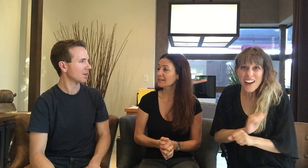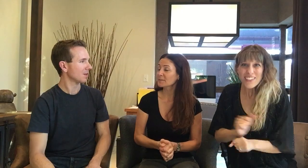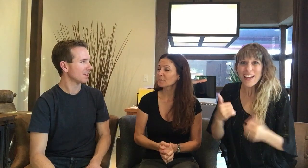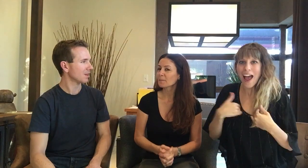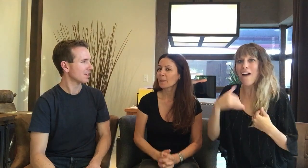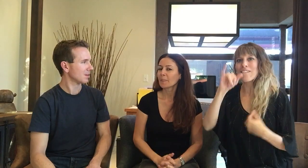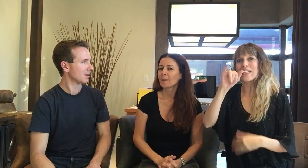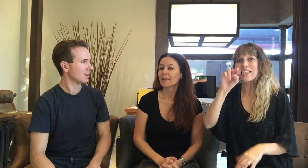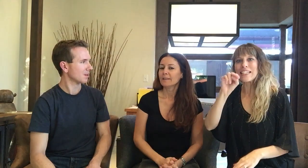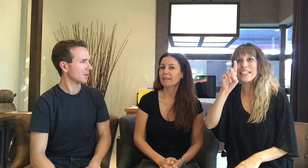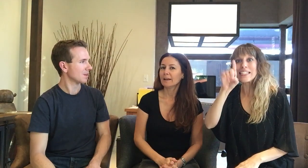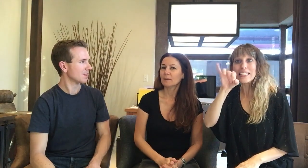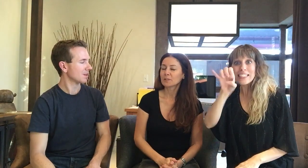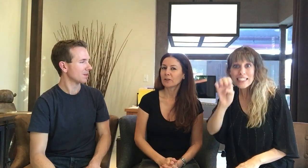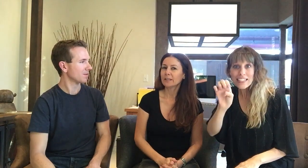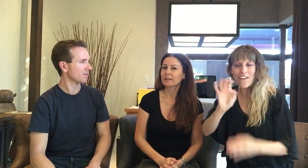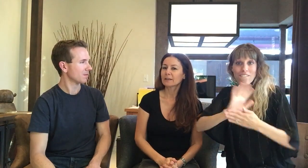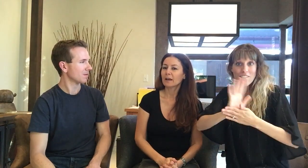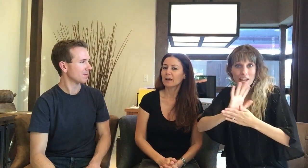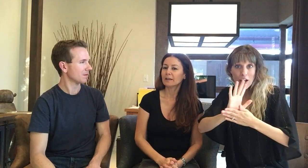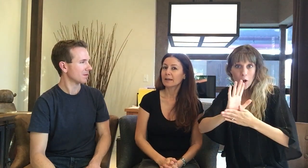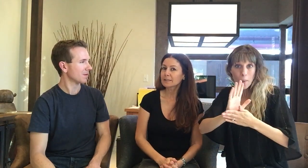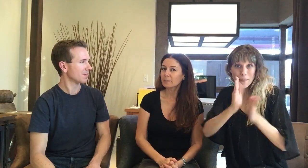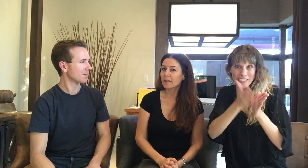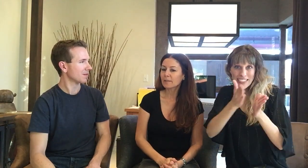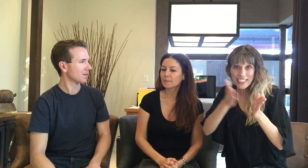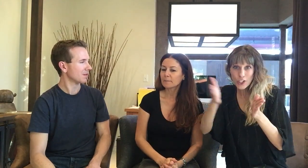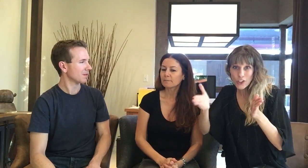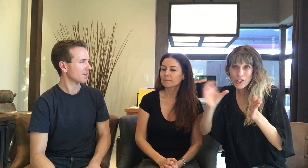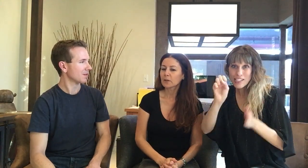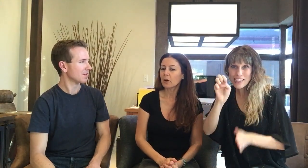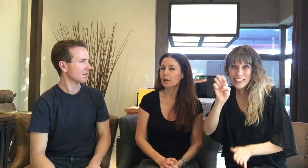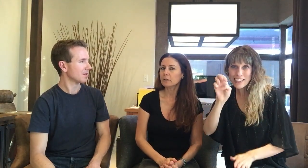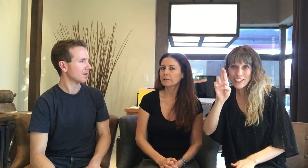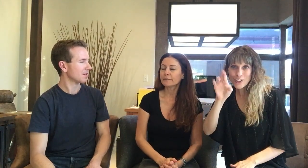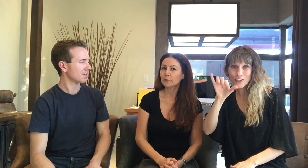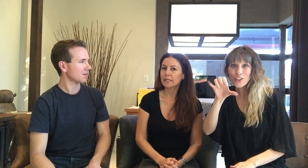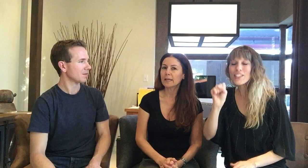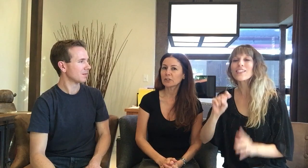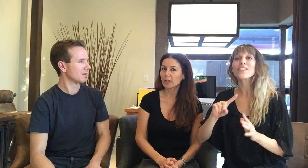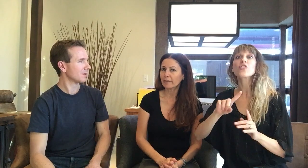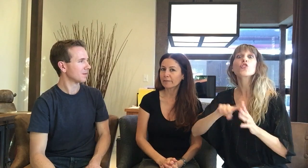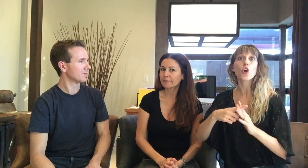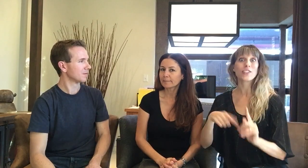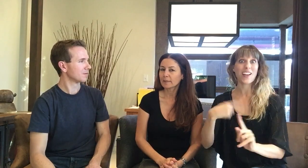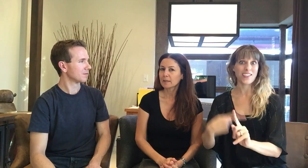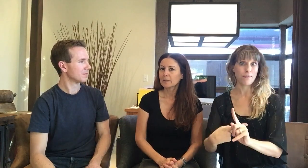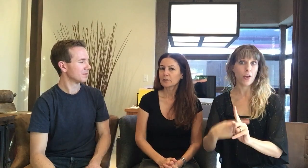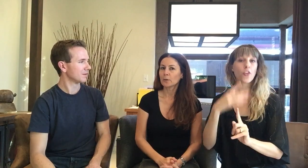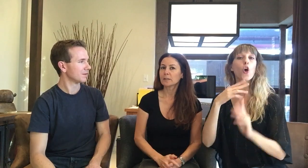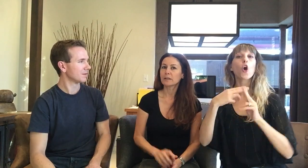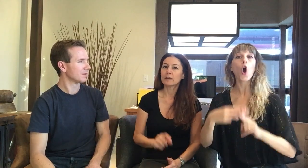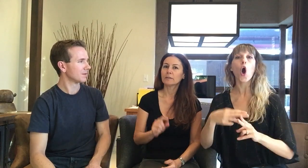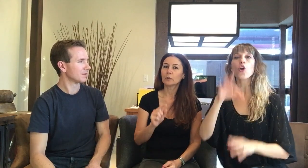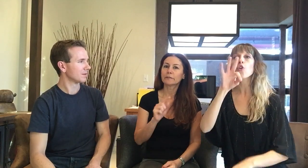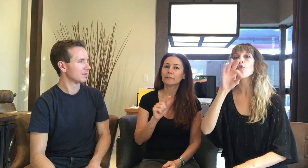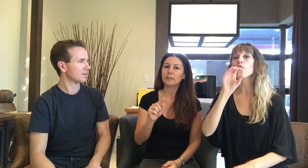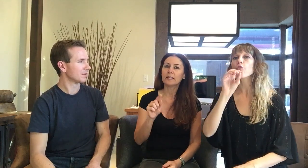series that I'm starting next month called Foodie and Chef. So it's the word foodie, and then